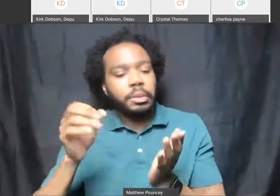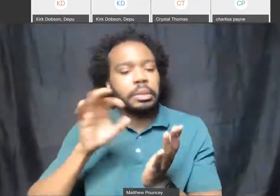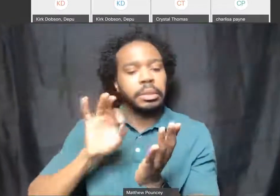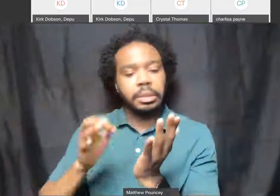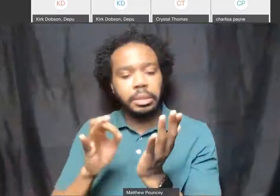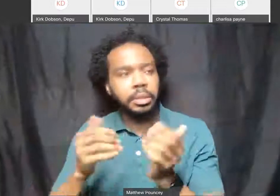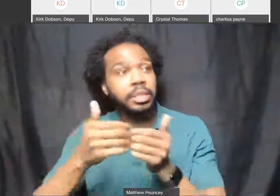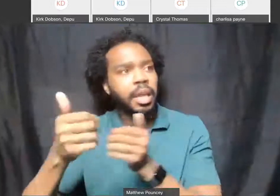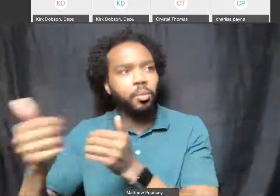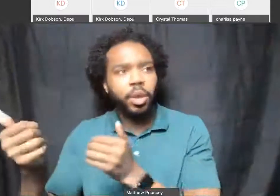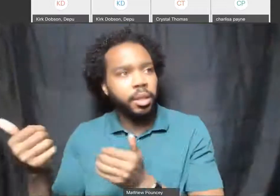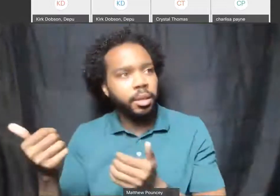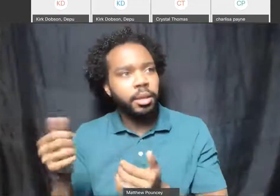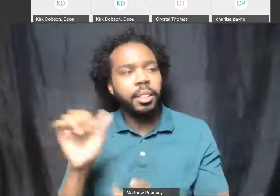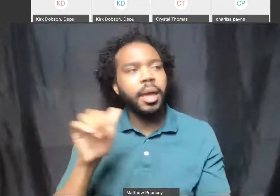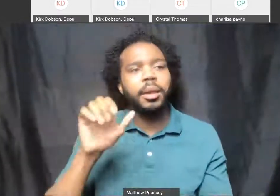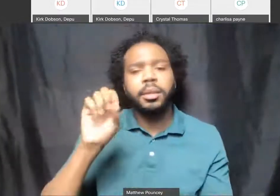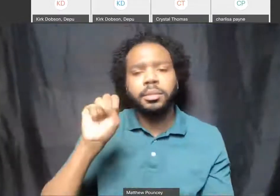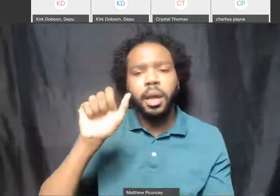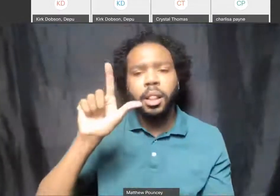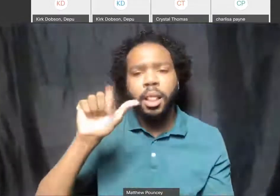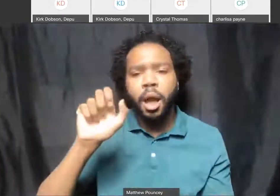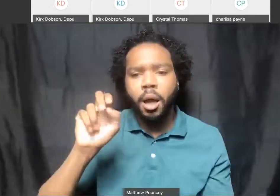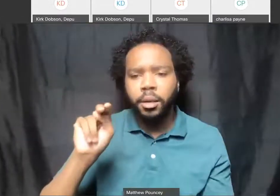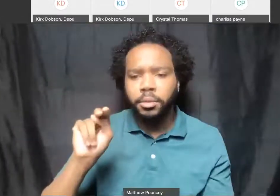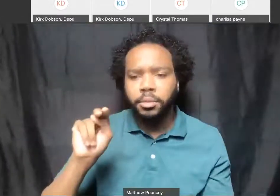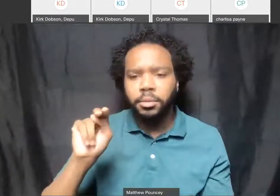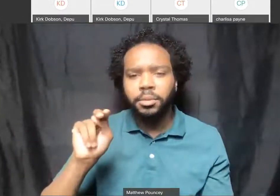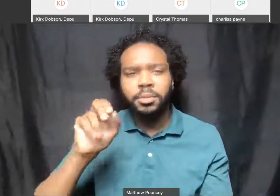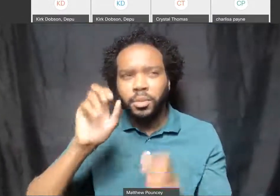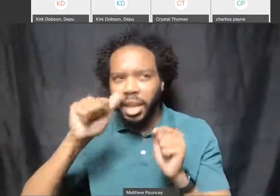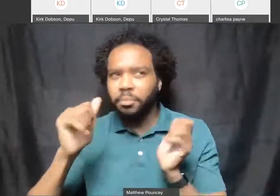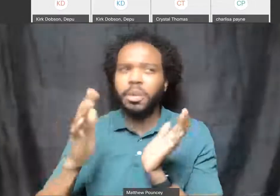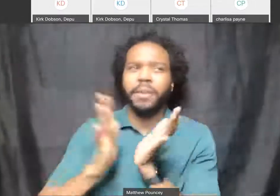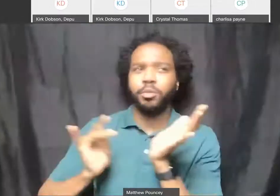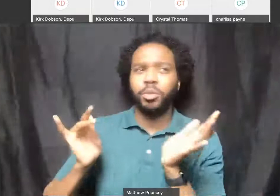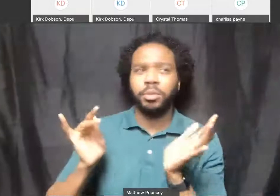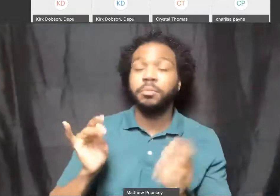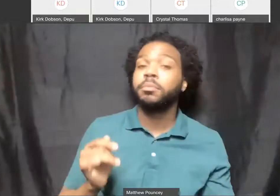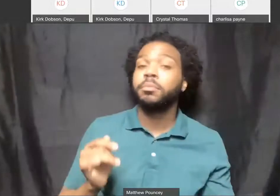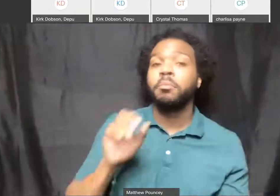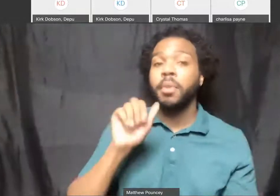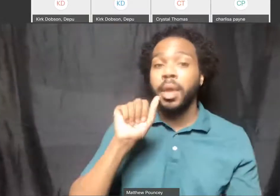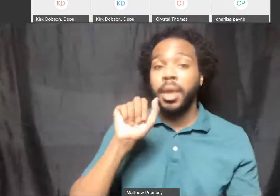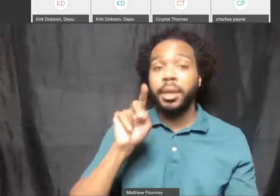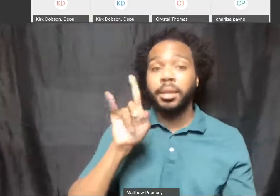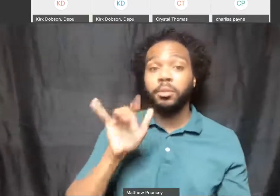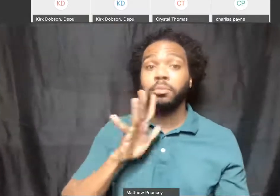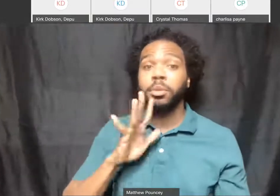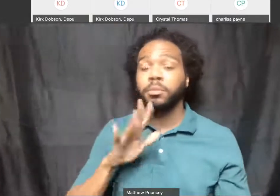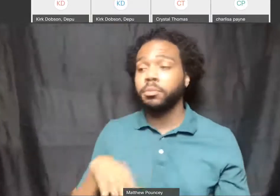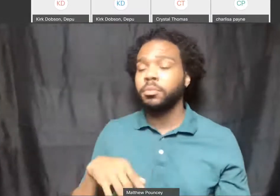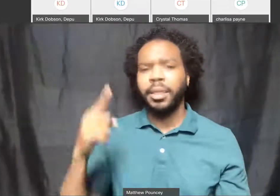separately the way the LON does. This can be abused. I think the most important thing is